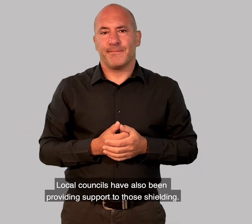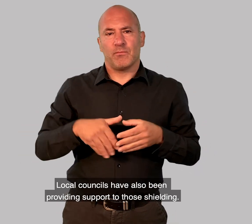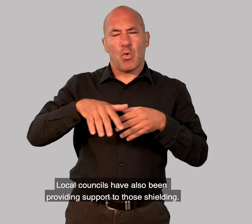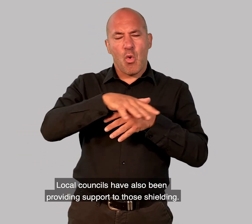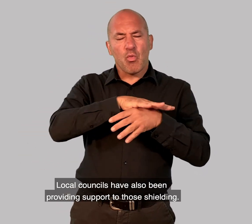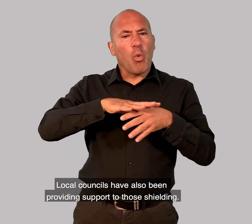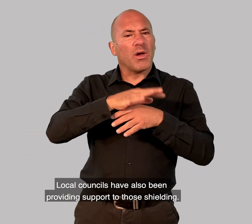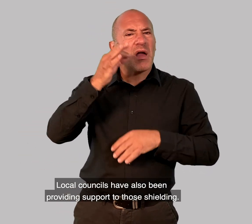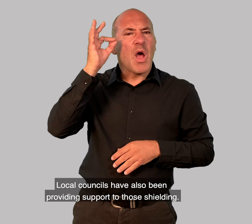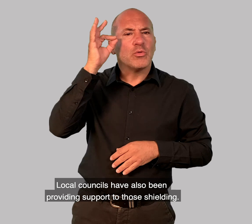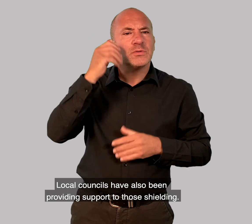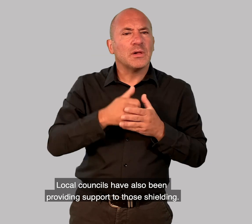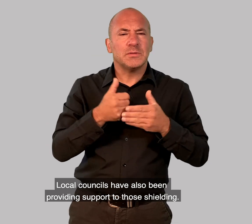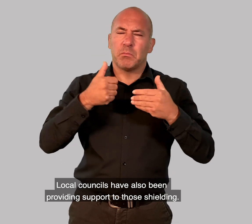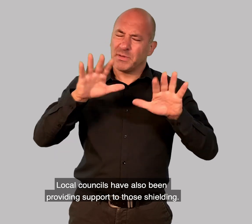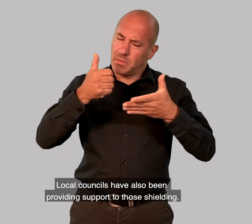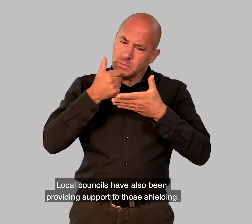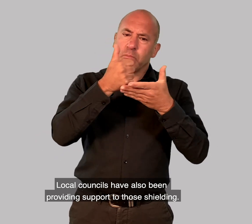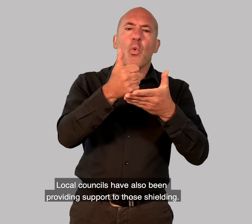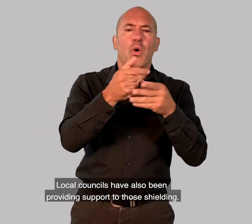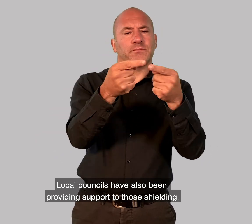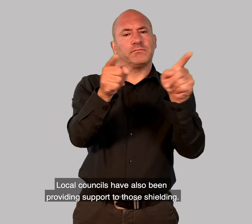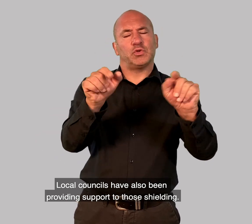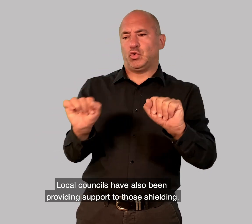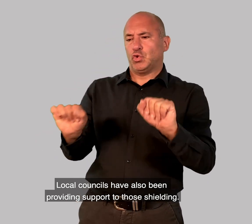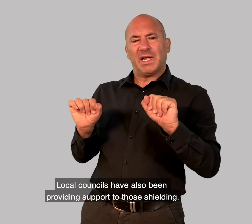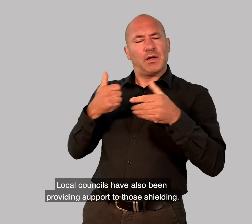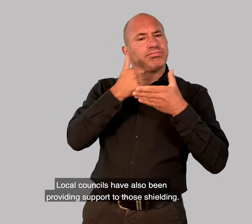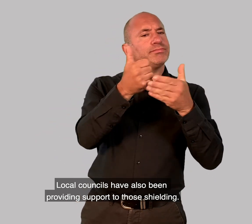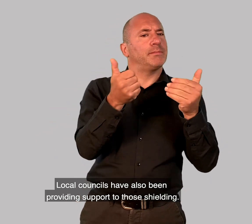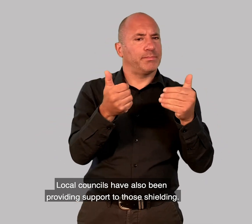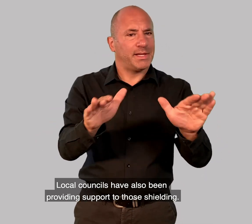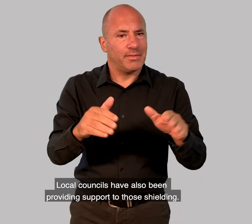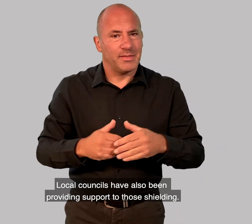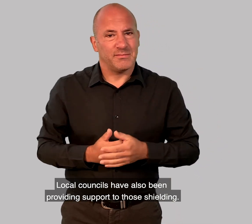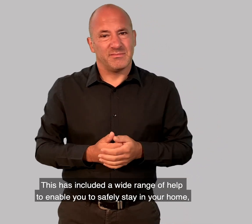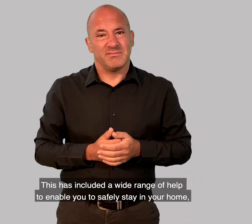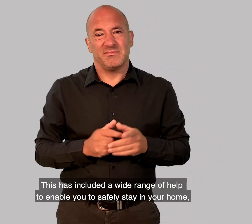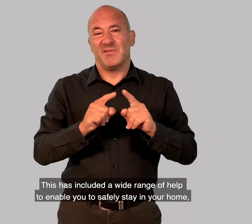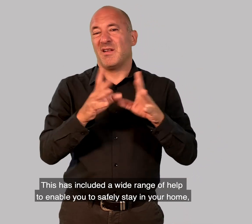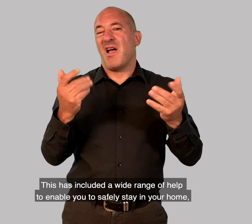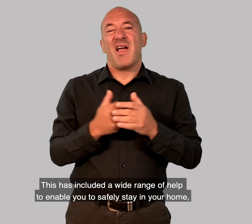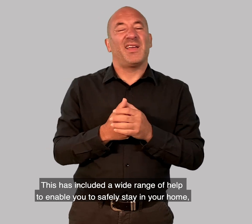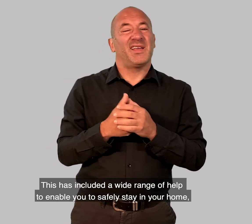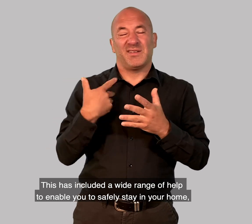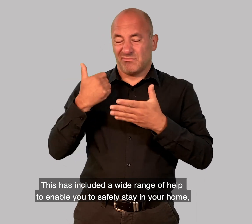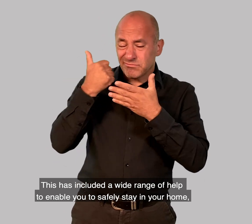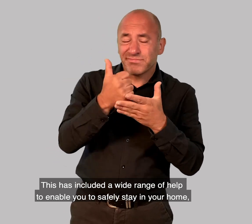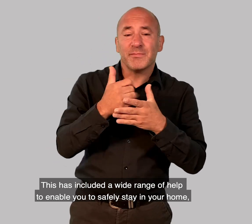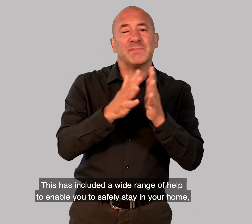Local councils have also been providing support to those shielding. This has included a wide range of help to